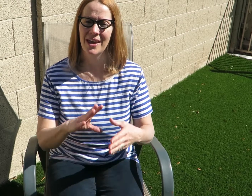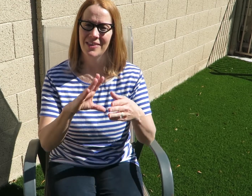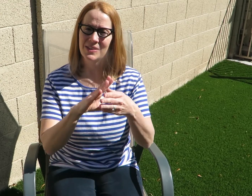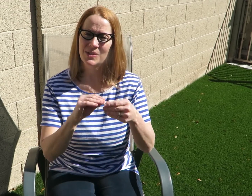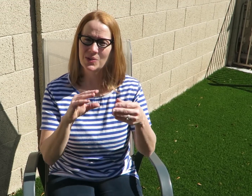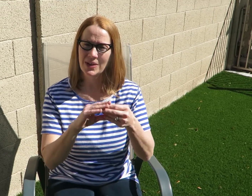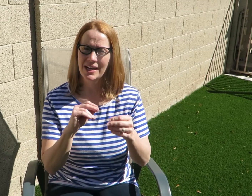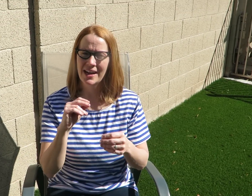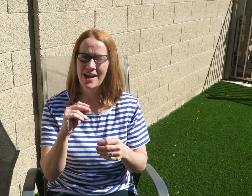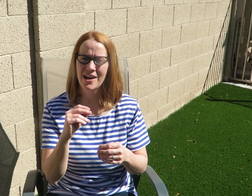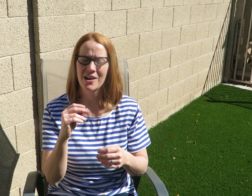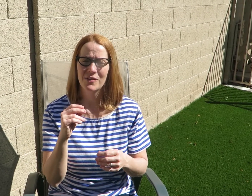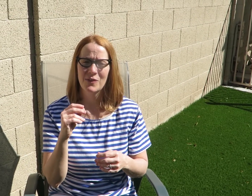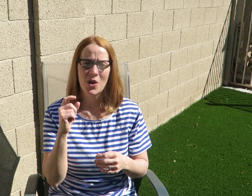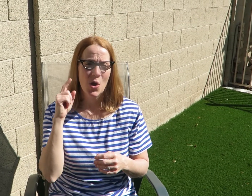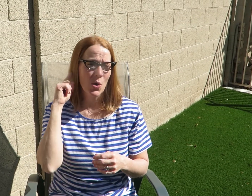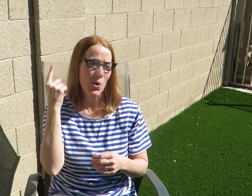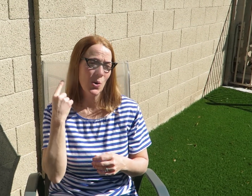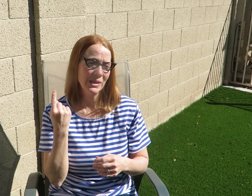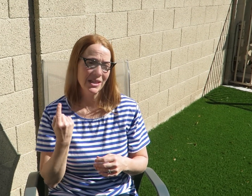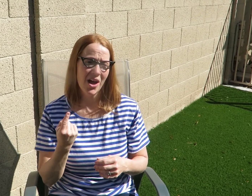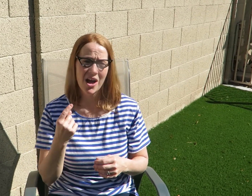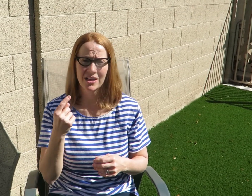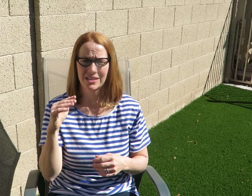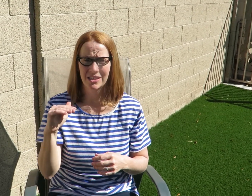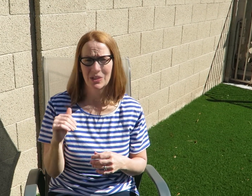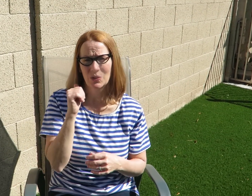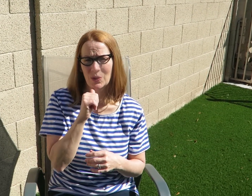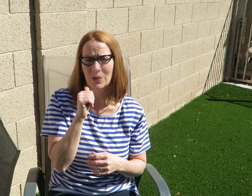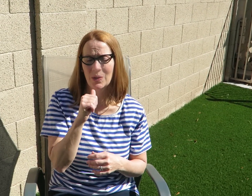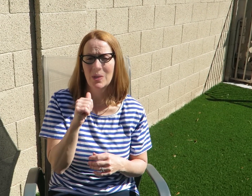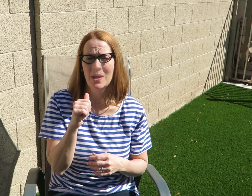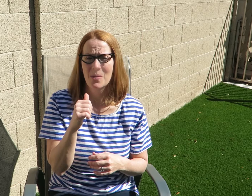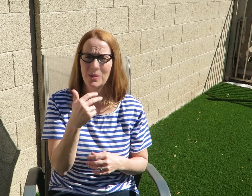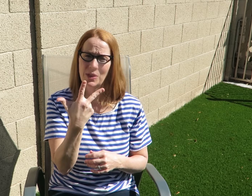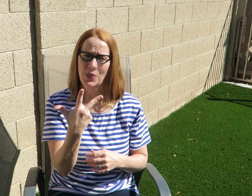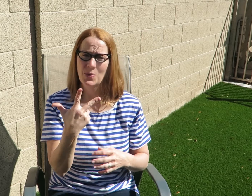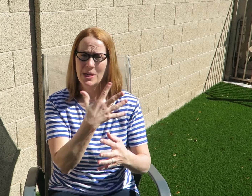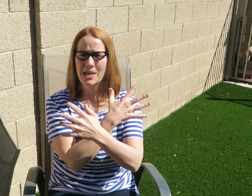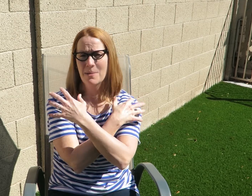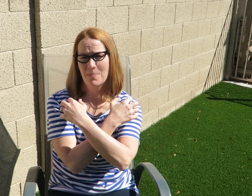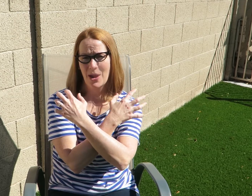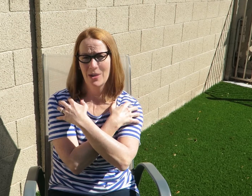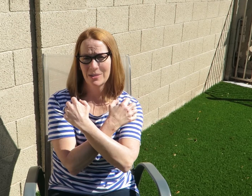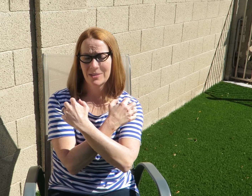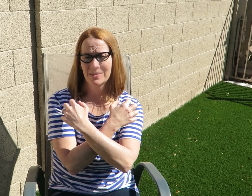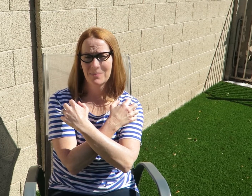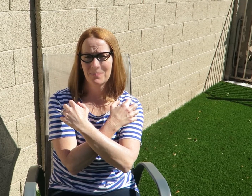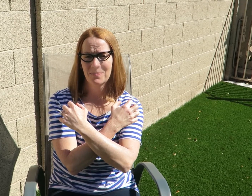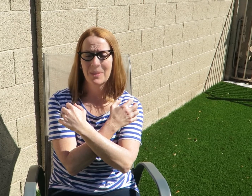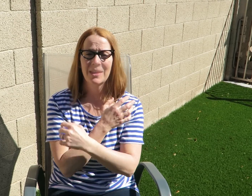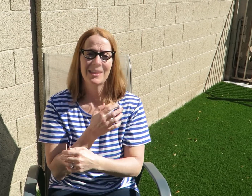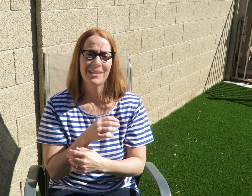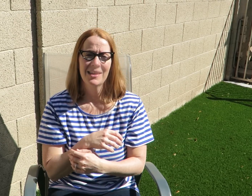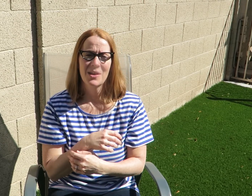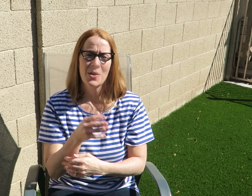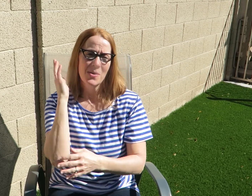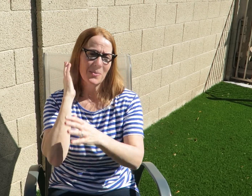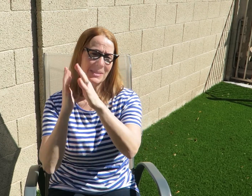Okay, the story of Goldilocks, the little girl with the 3 bears. Once